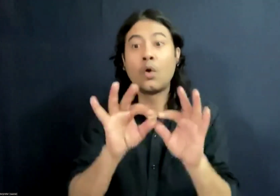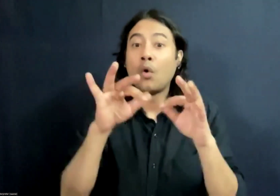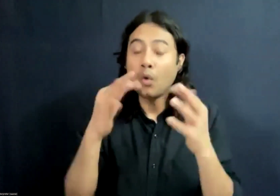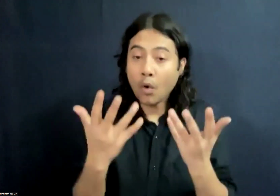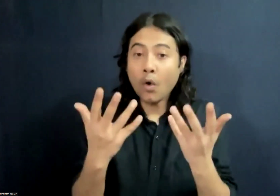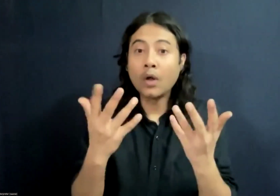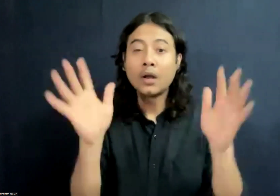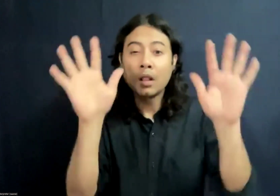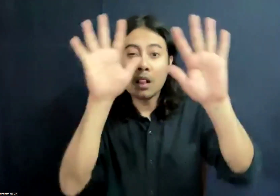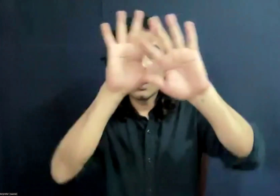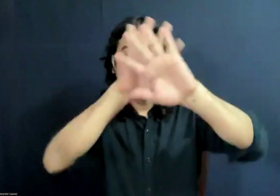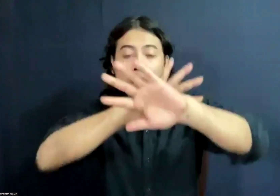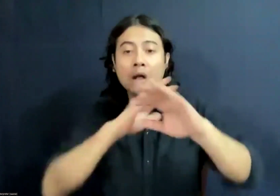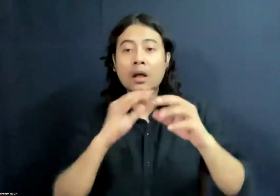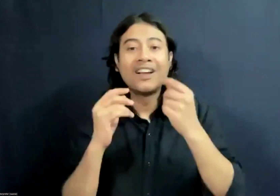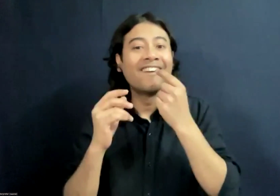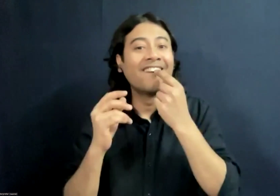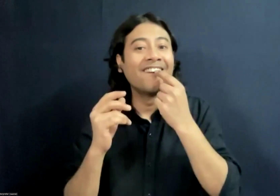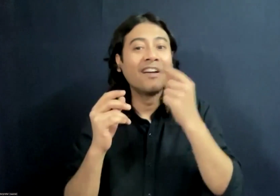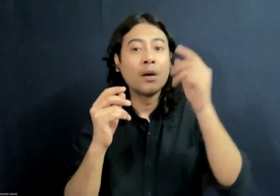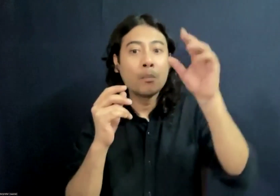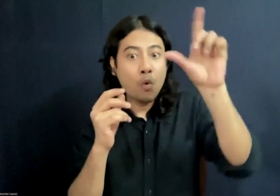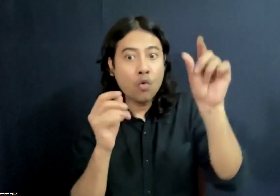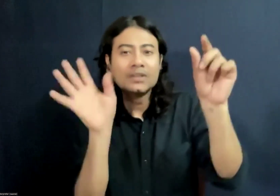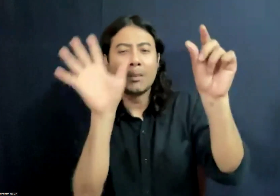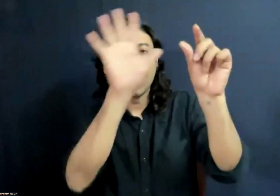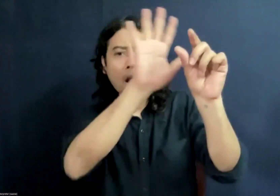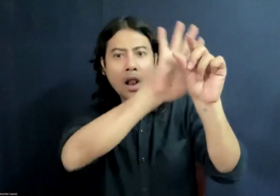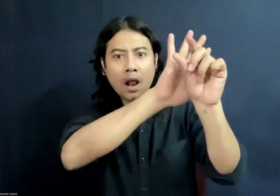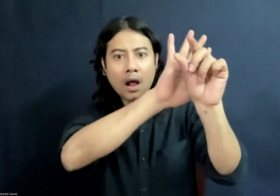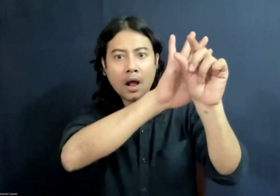eclipse. We can give charity.